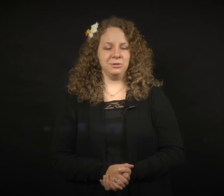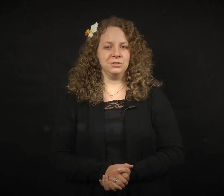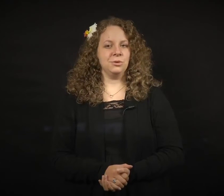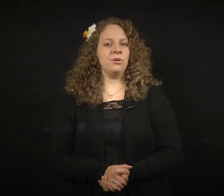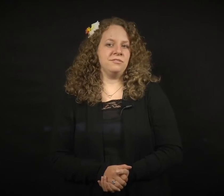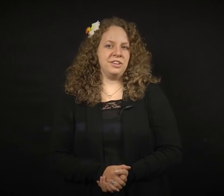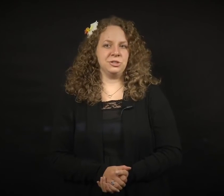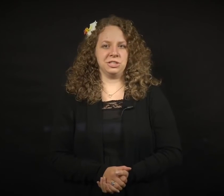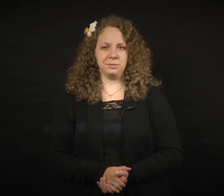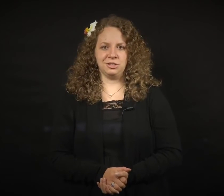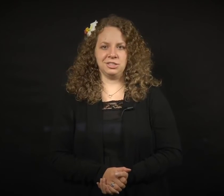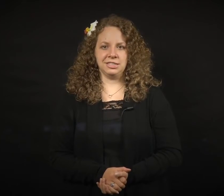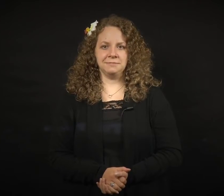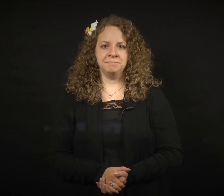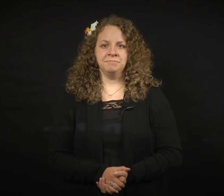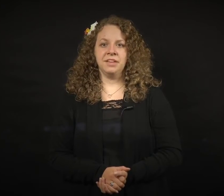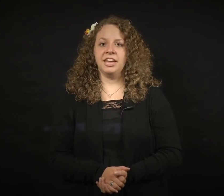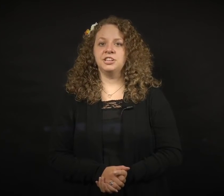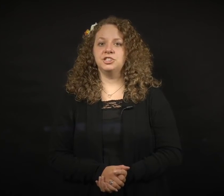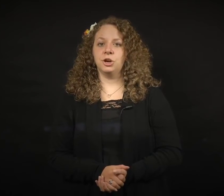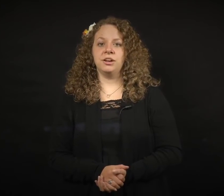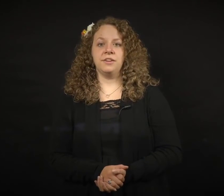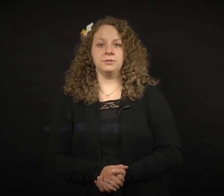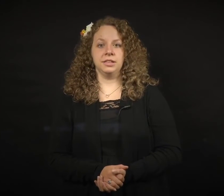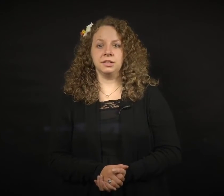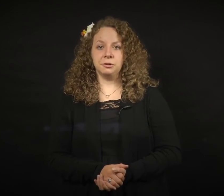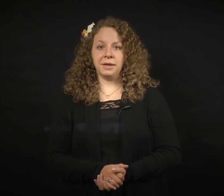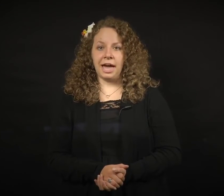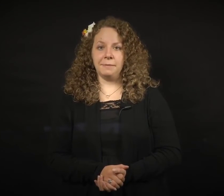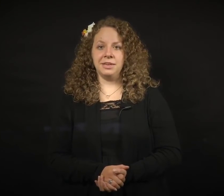non-manuals or facial expressions. I could show if I was a little bit happy